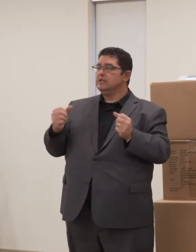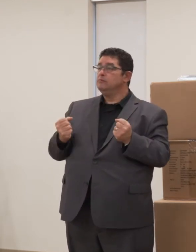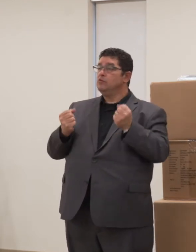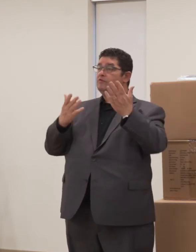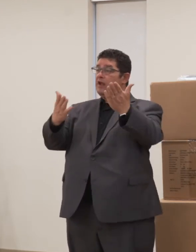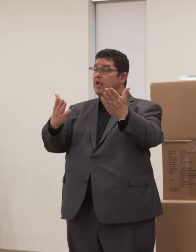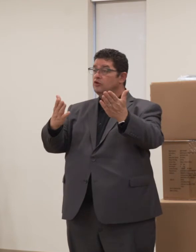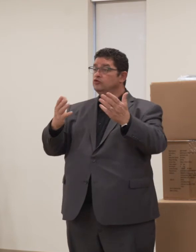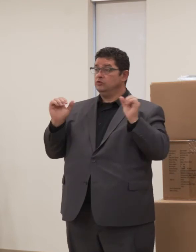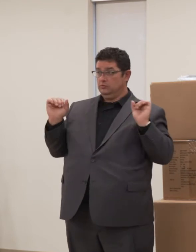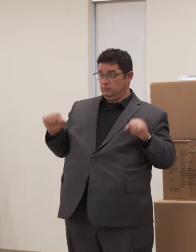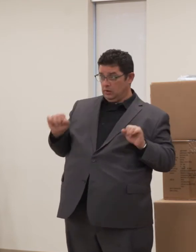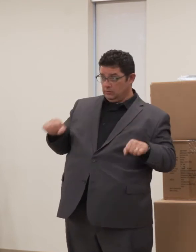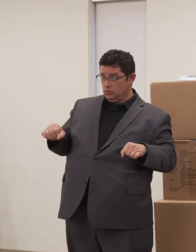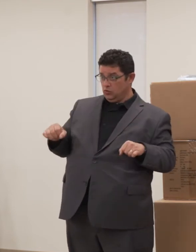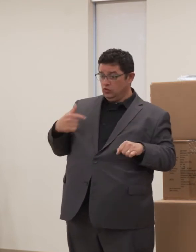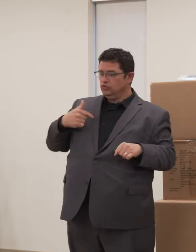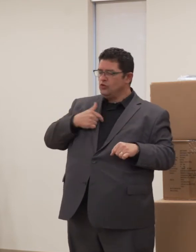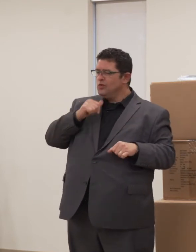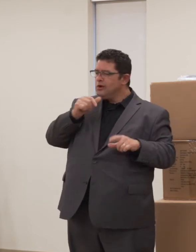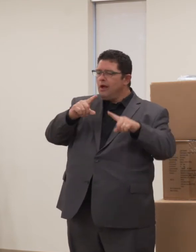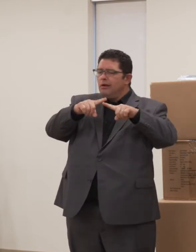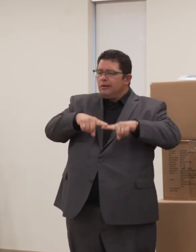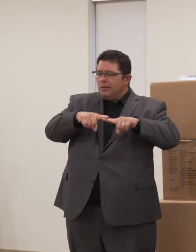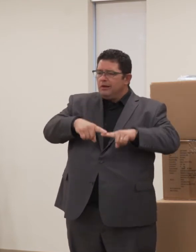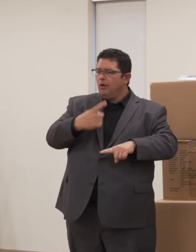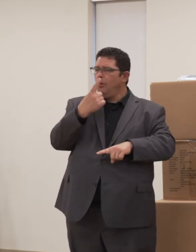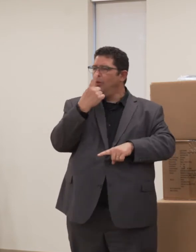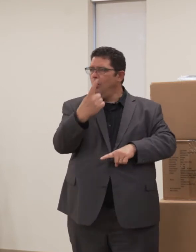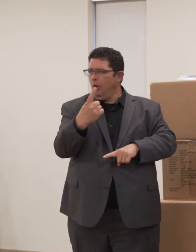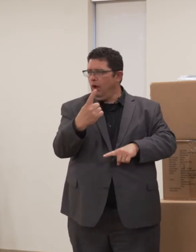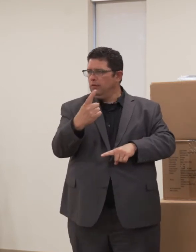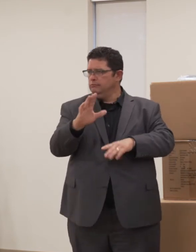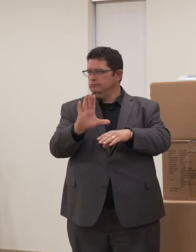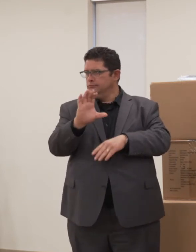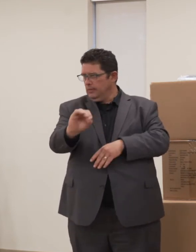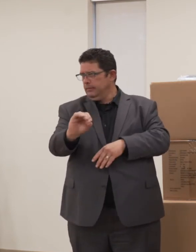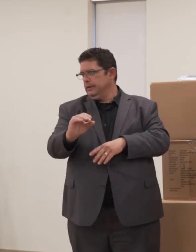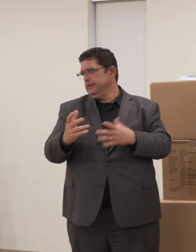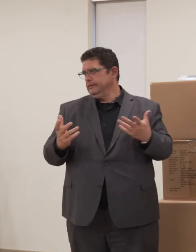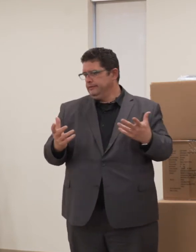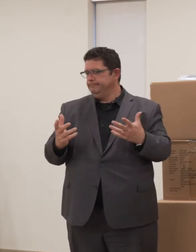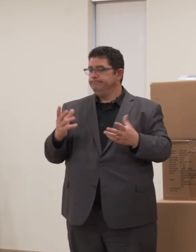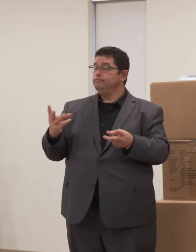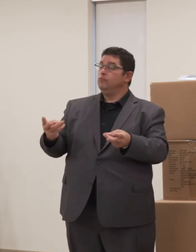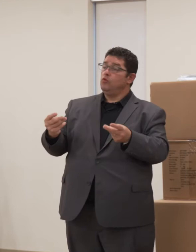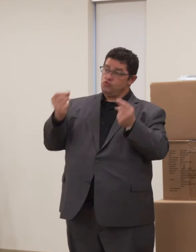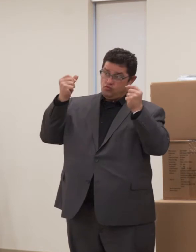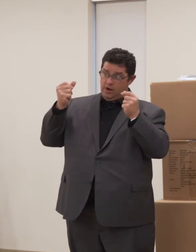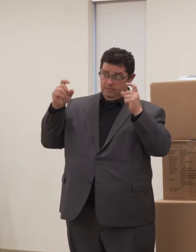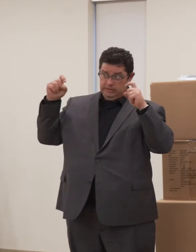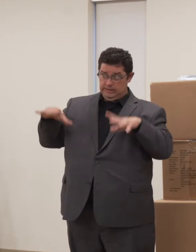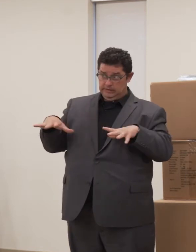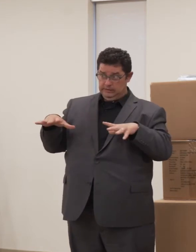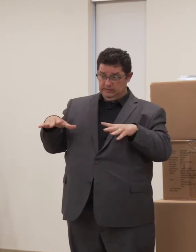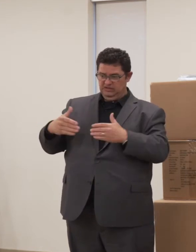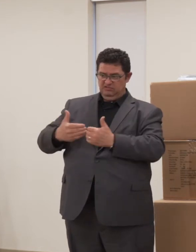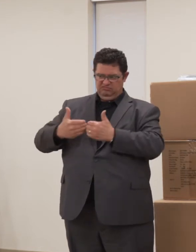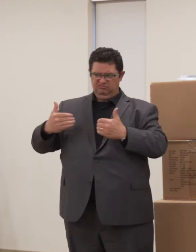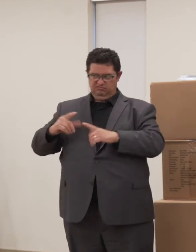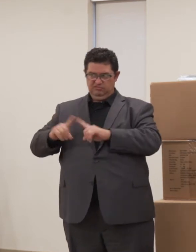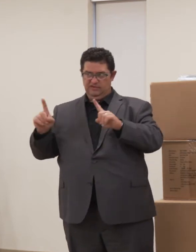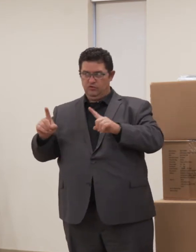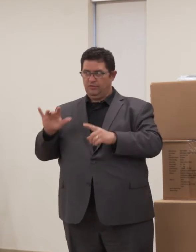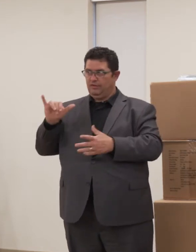in the mix as possible, so we're not dependent on one chain. The rapid test is a finger